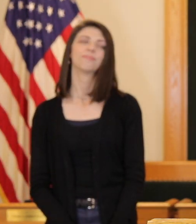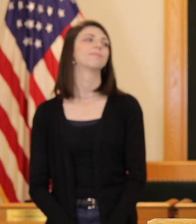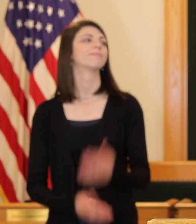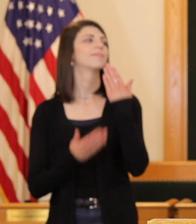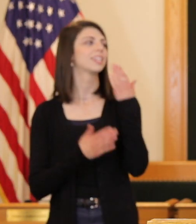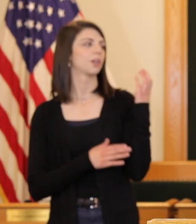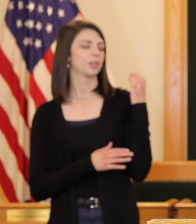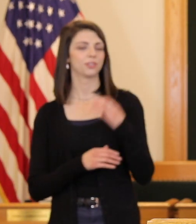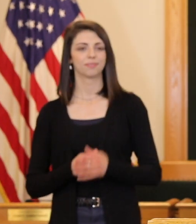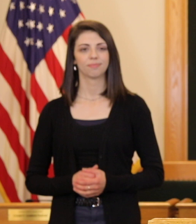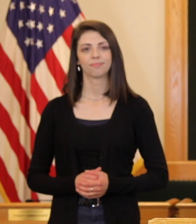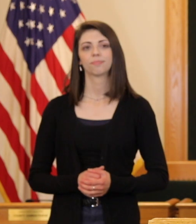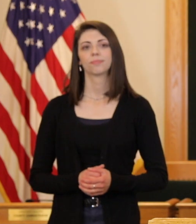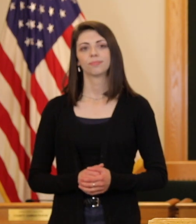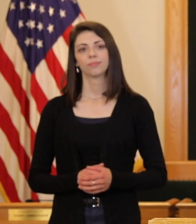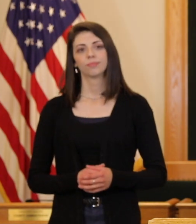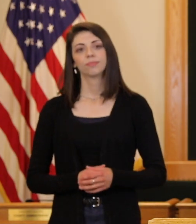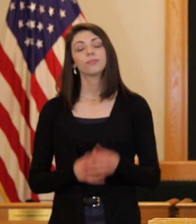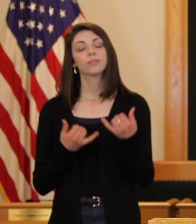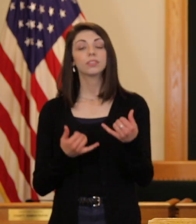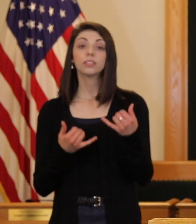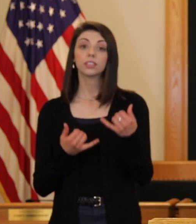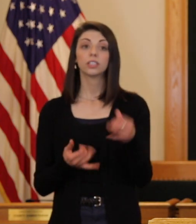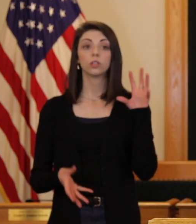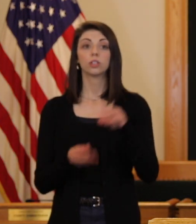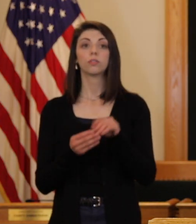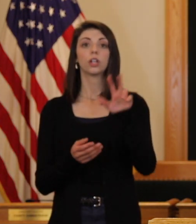Thank you, Chairman Weatherup. As of today, we've had